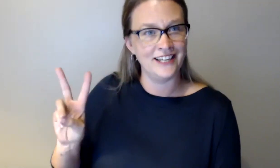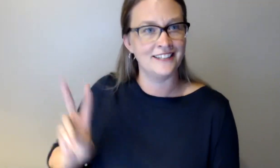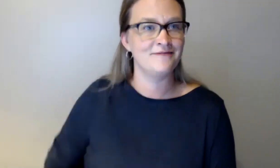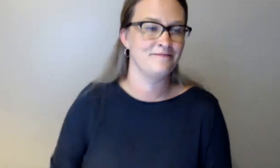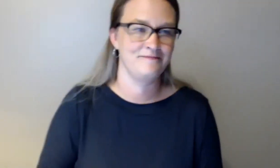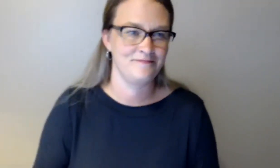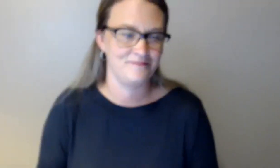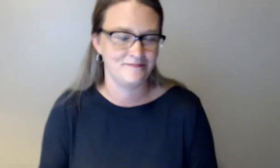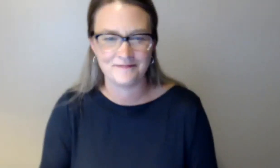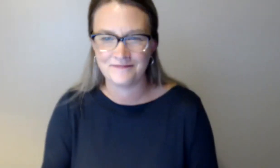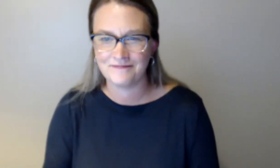Virginia.